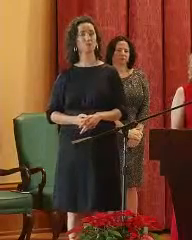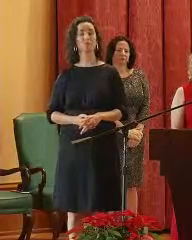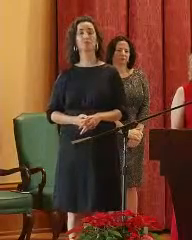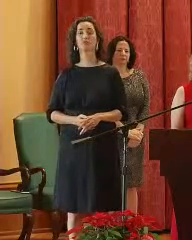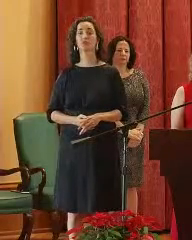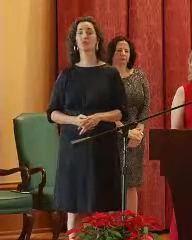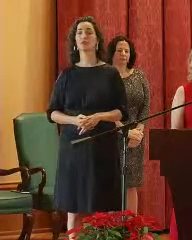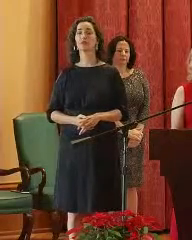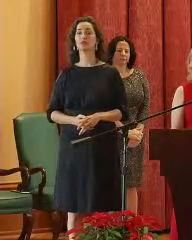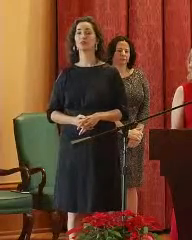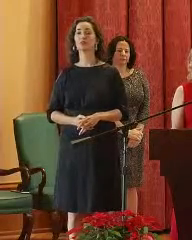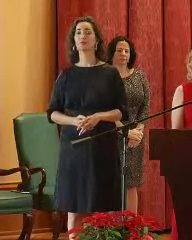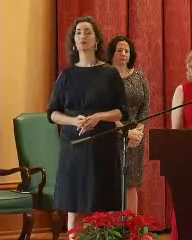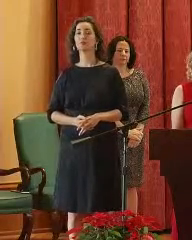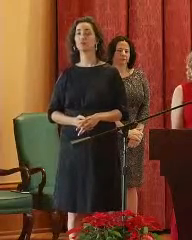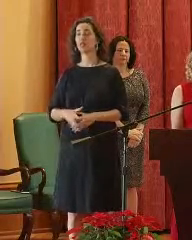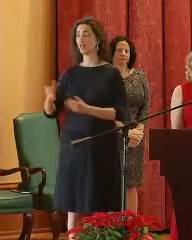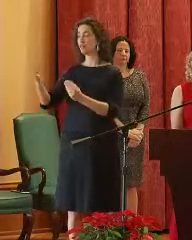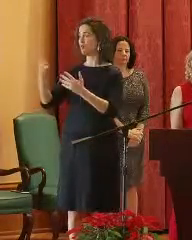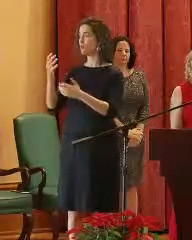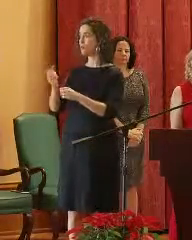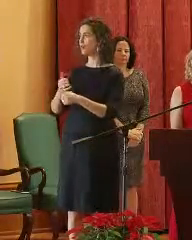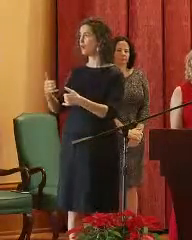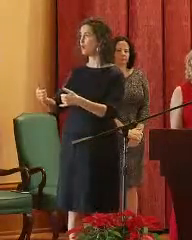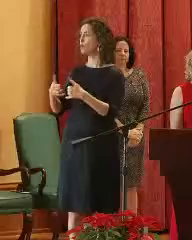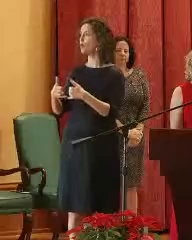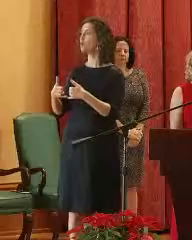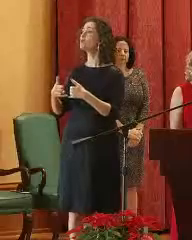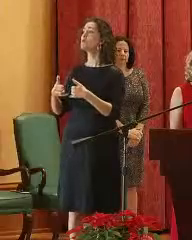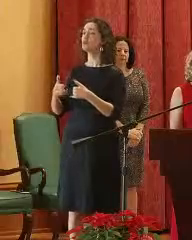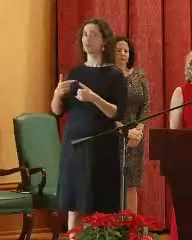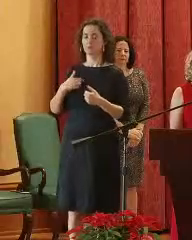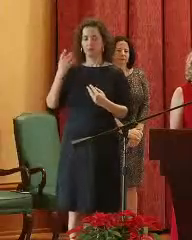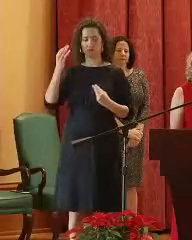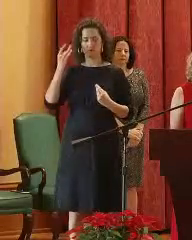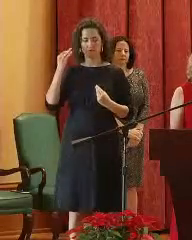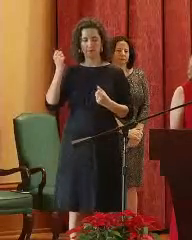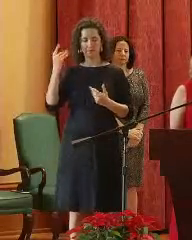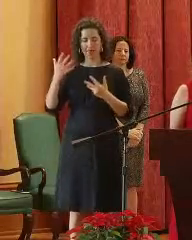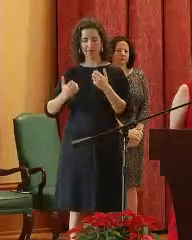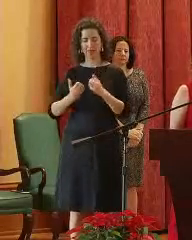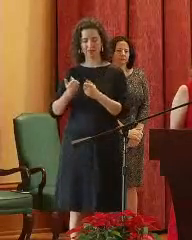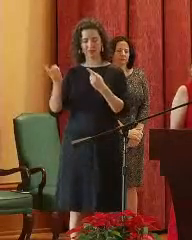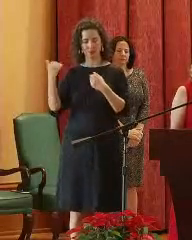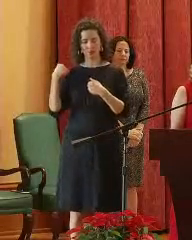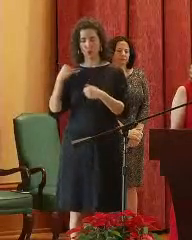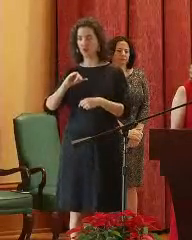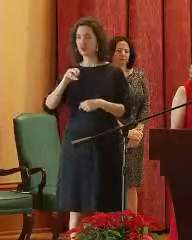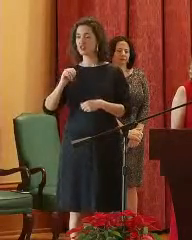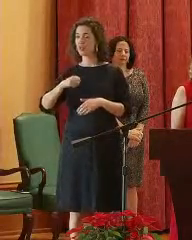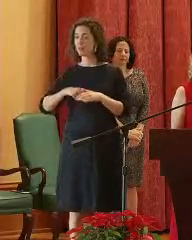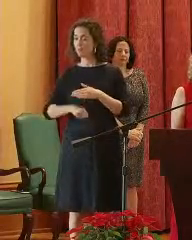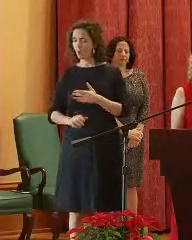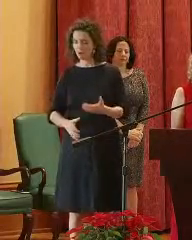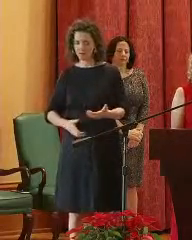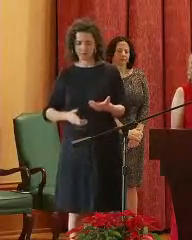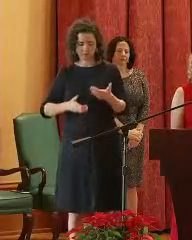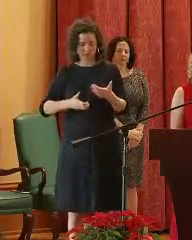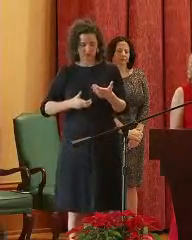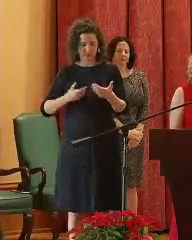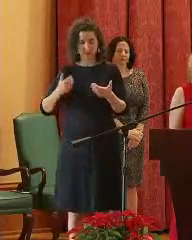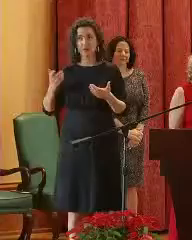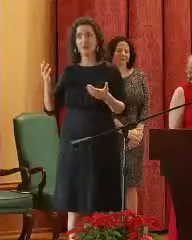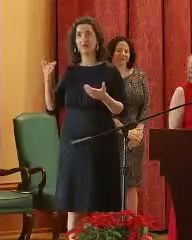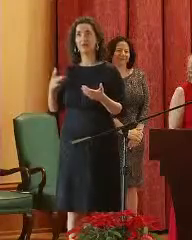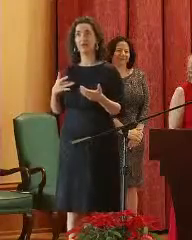Since being notified of this award, I've been reflecting on where I was years ago when Jen was born and how I got